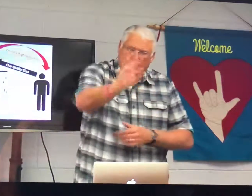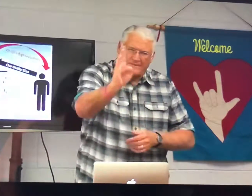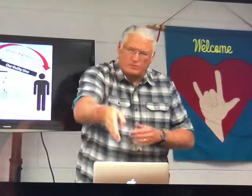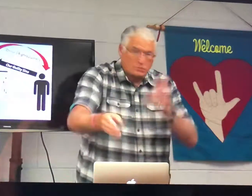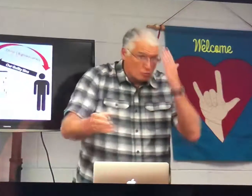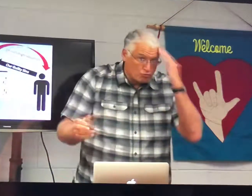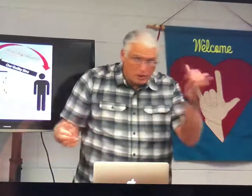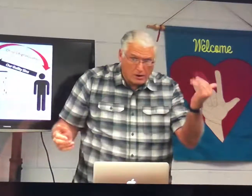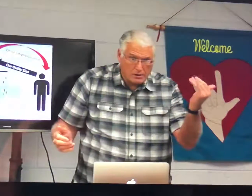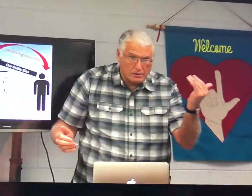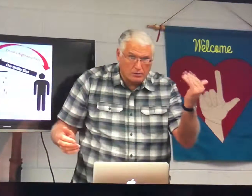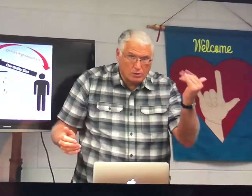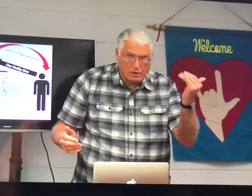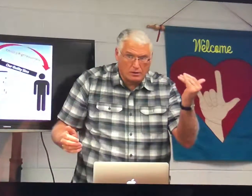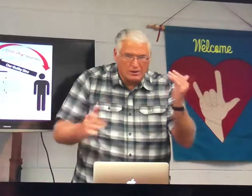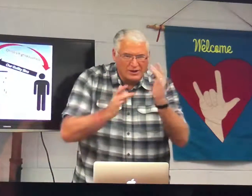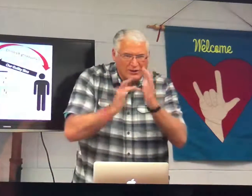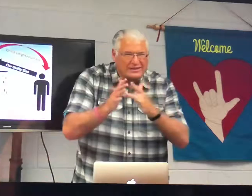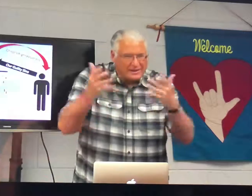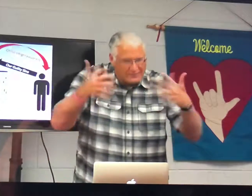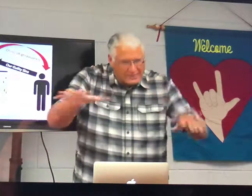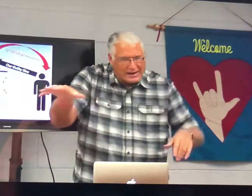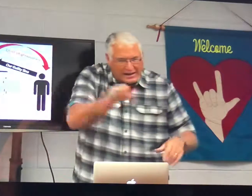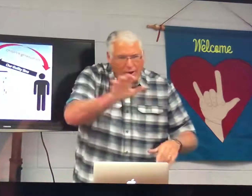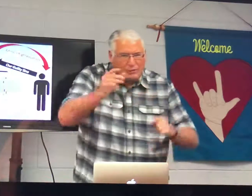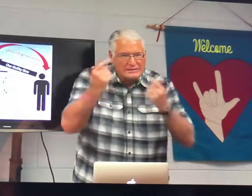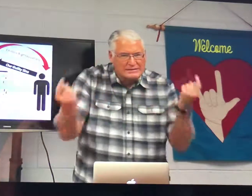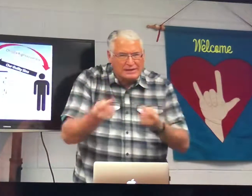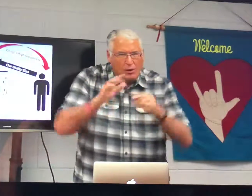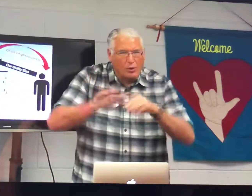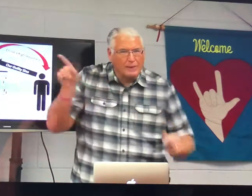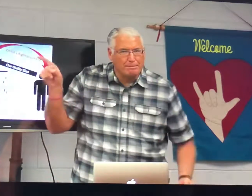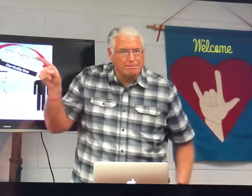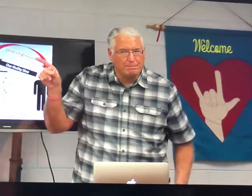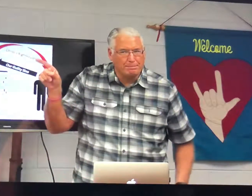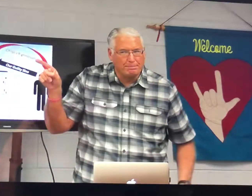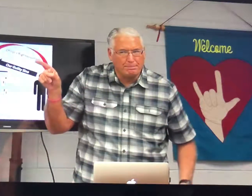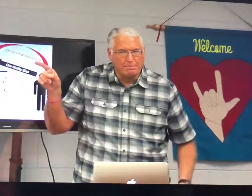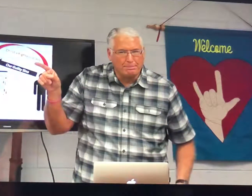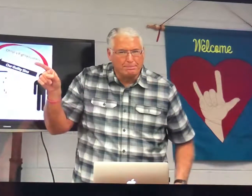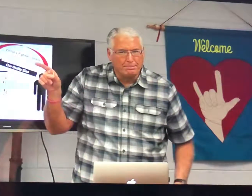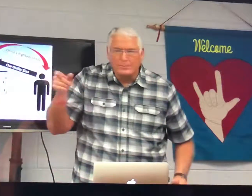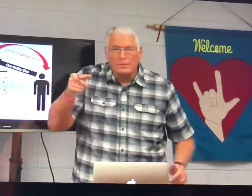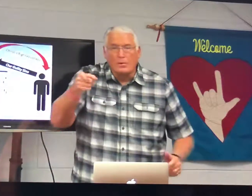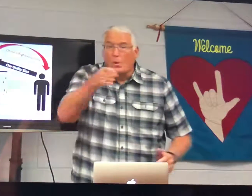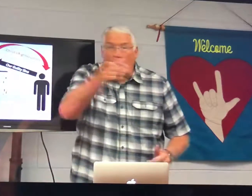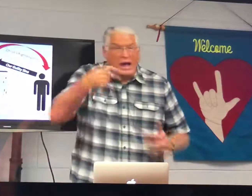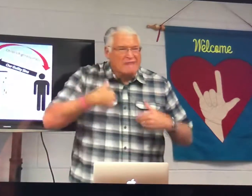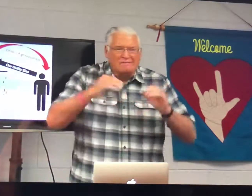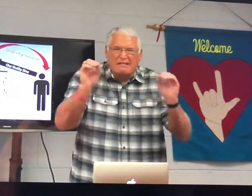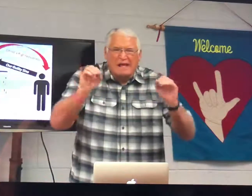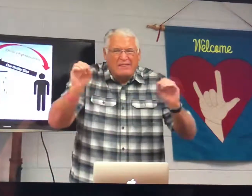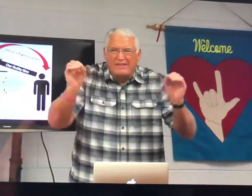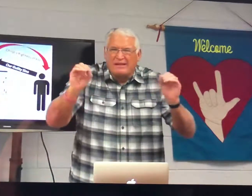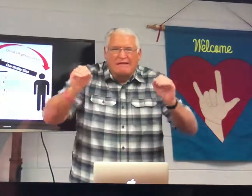catcher and what he brings to this club. Got the generic catching gear tonight. Got to